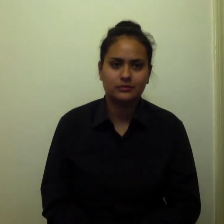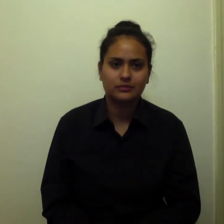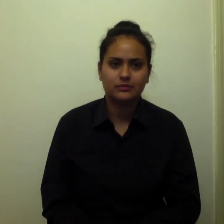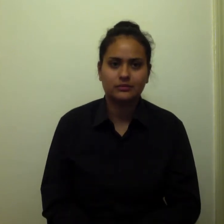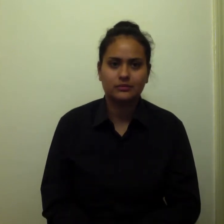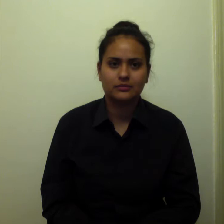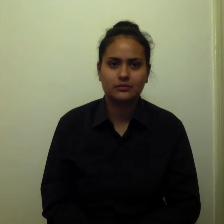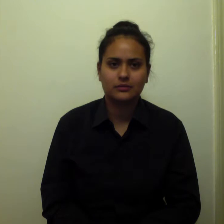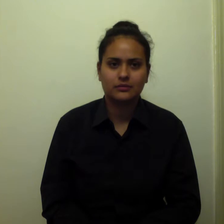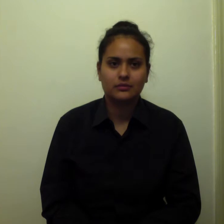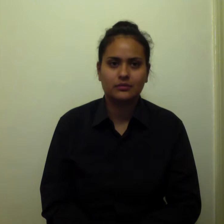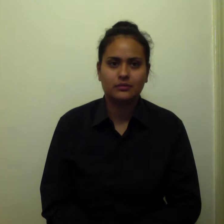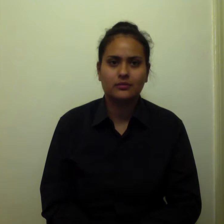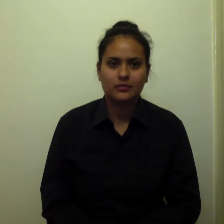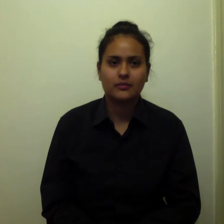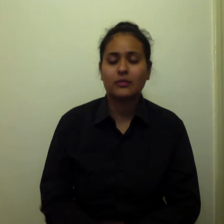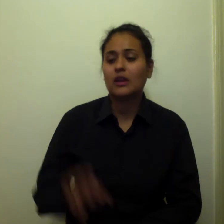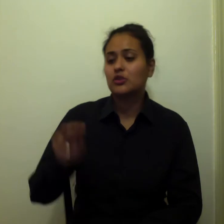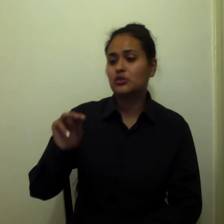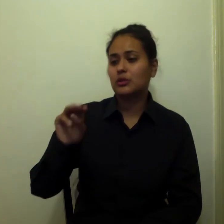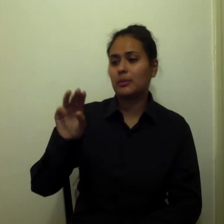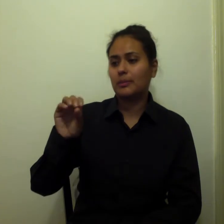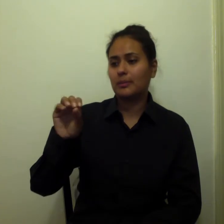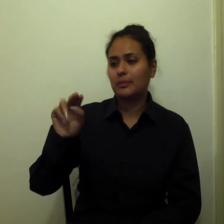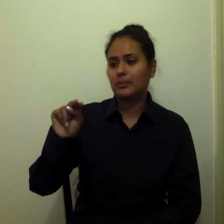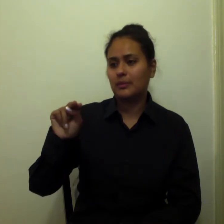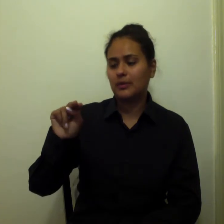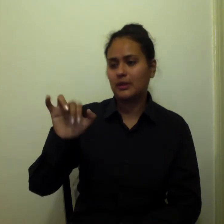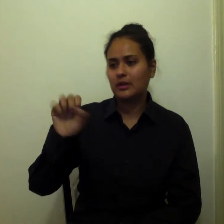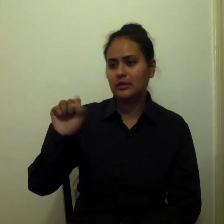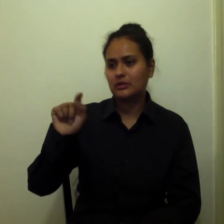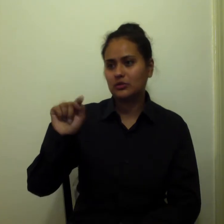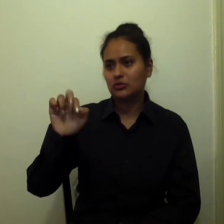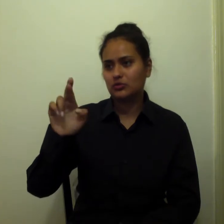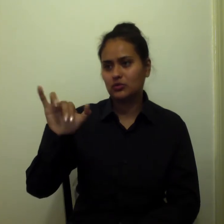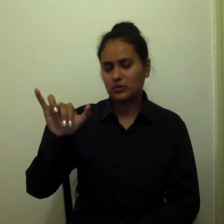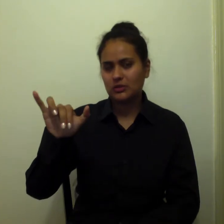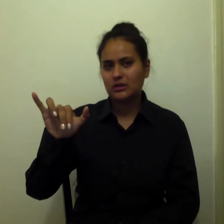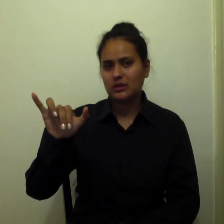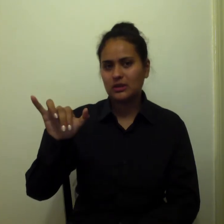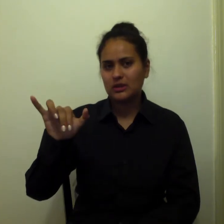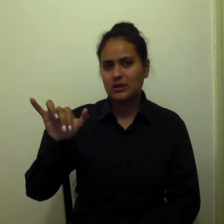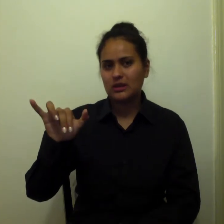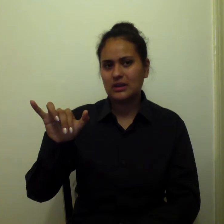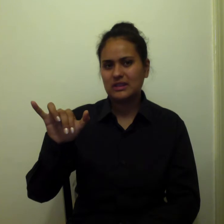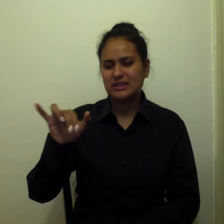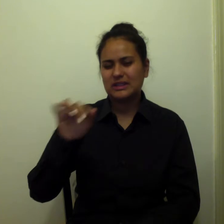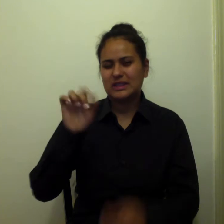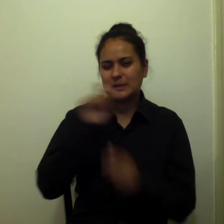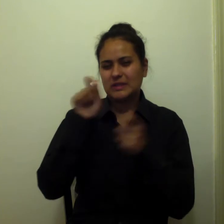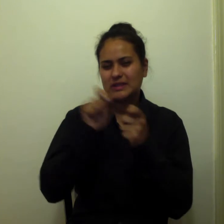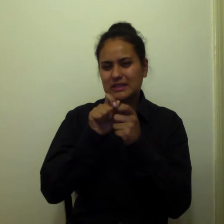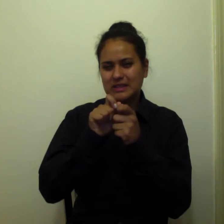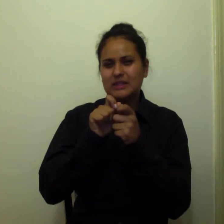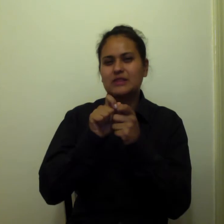Yeah, a monastery is a kind of a church, and why is it different from another kind of church? What makes it a monastery? What makes it different from other kinds